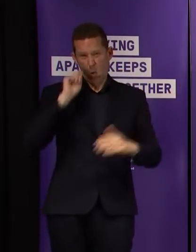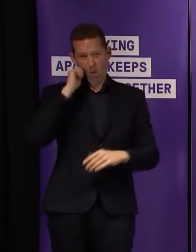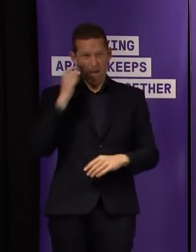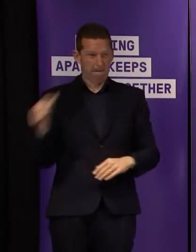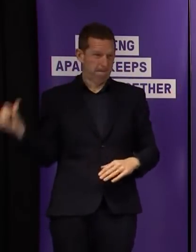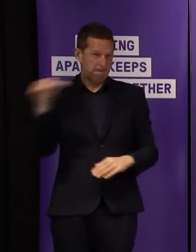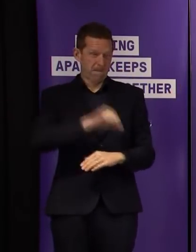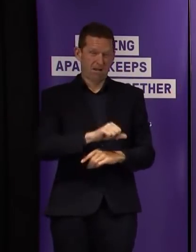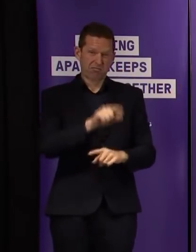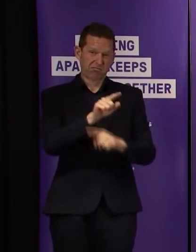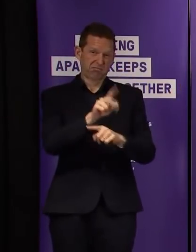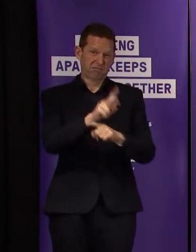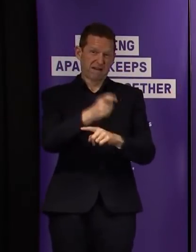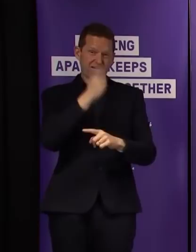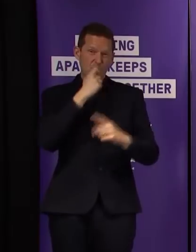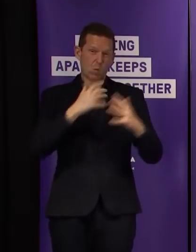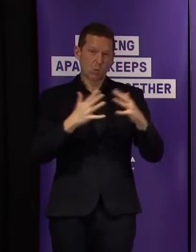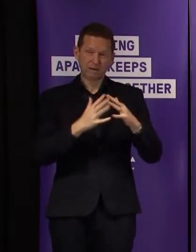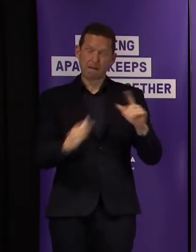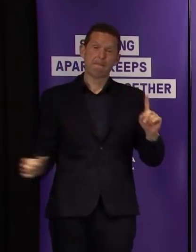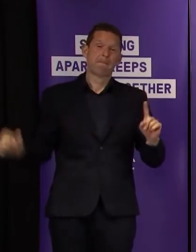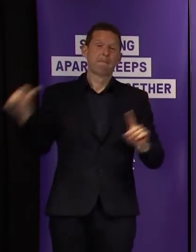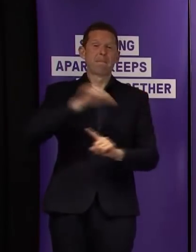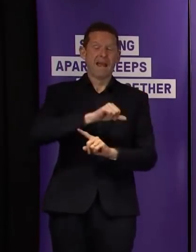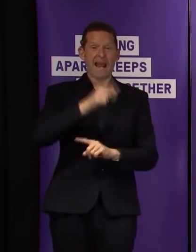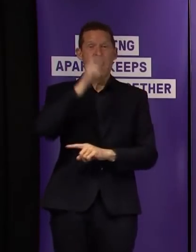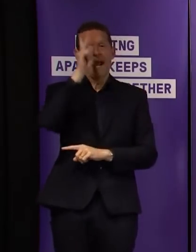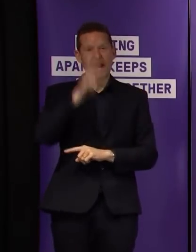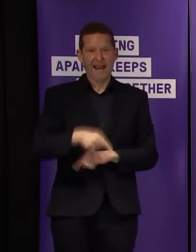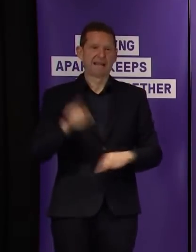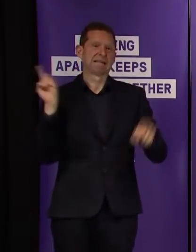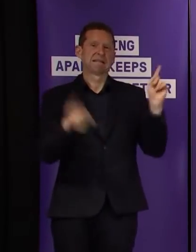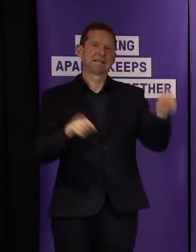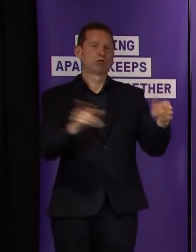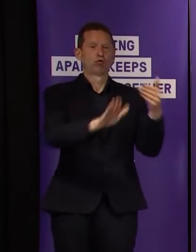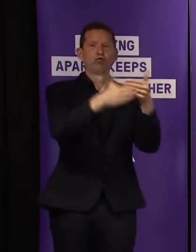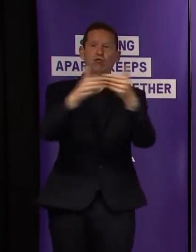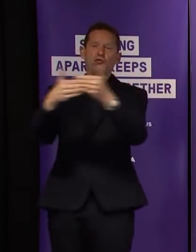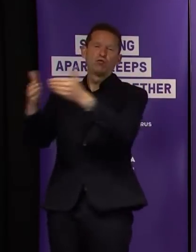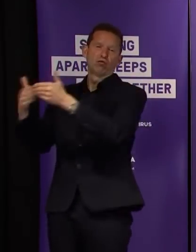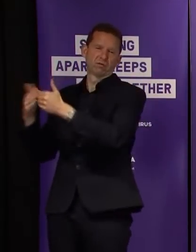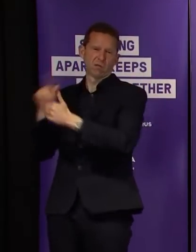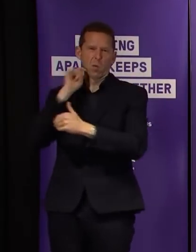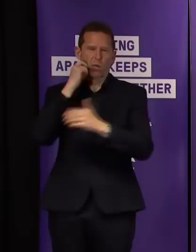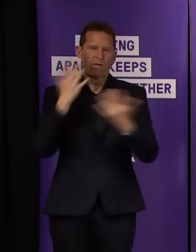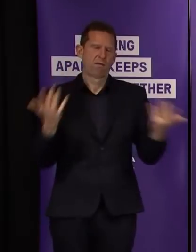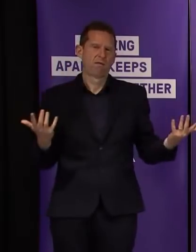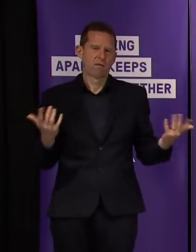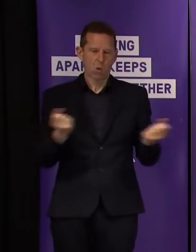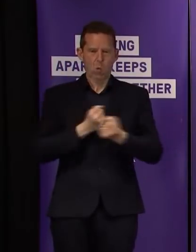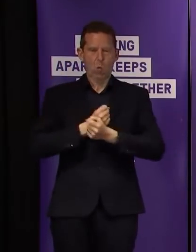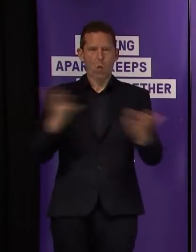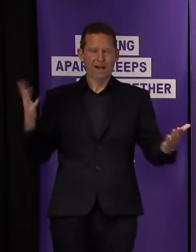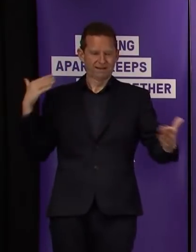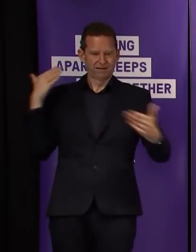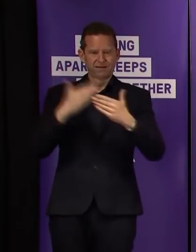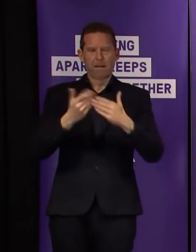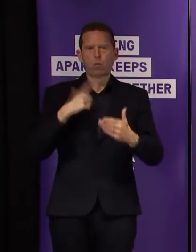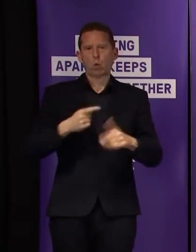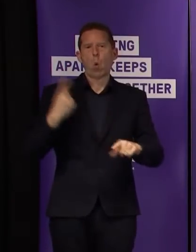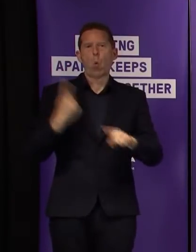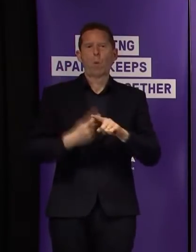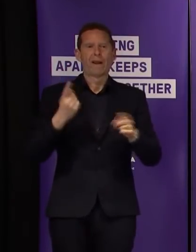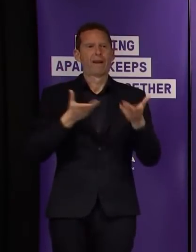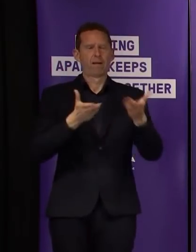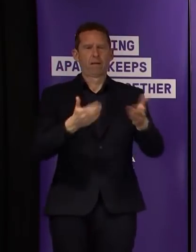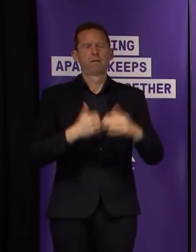here again in just a few weeks' time reimposing the restrictions that we took off too quickly.